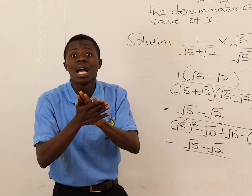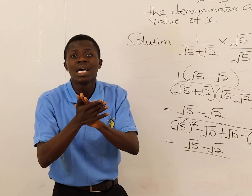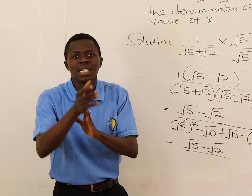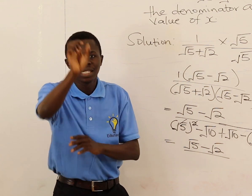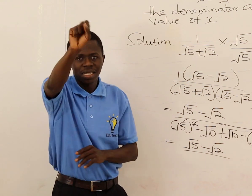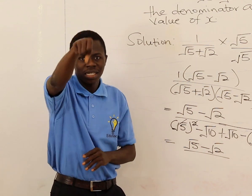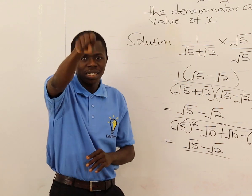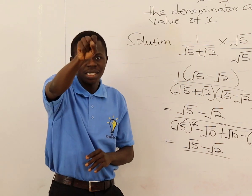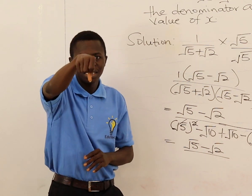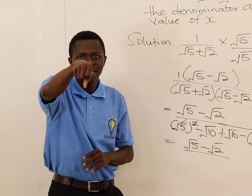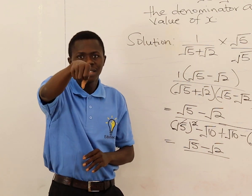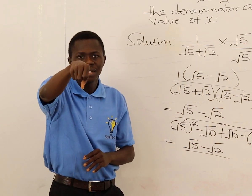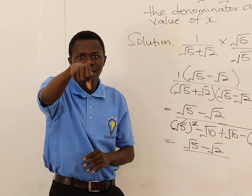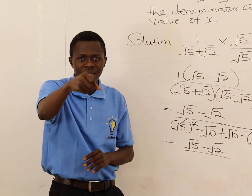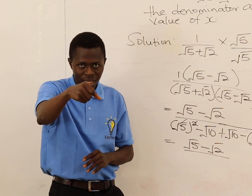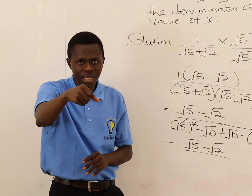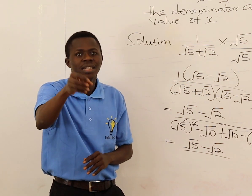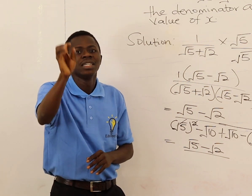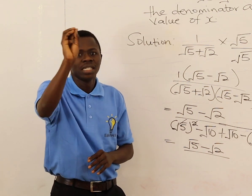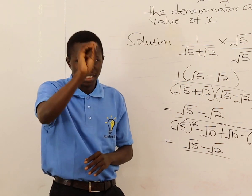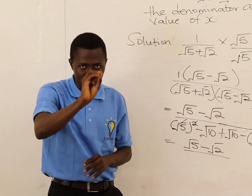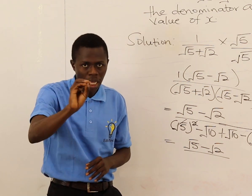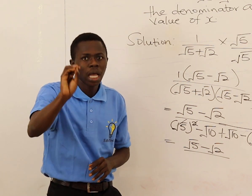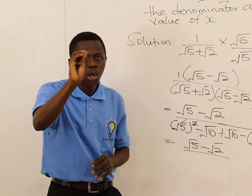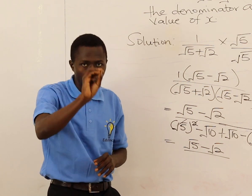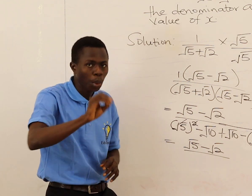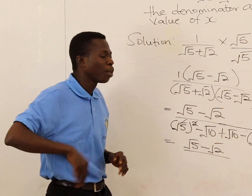So we are going to have 5 minus 0 minus 2.